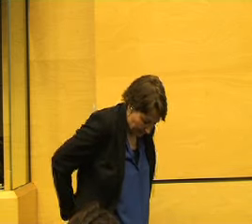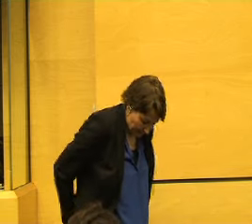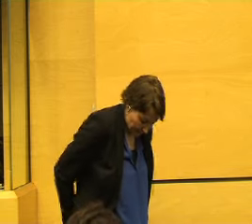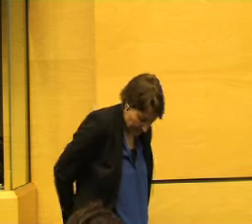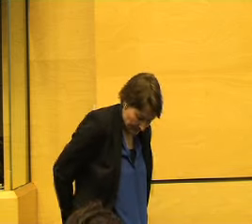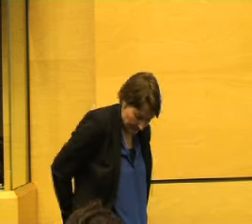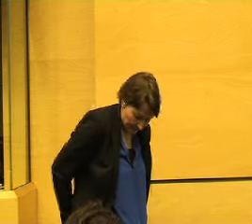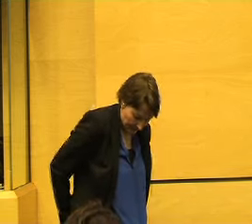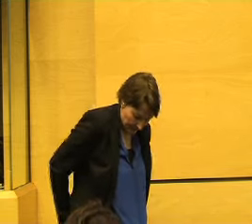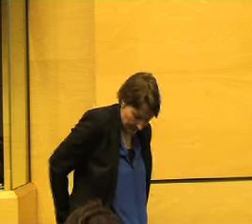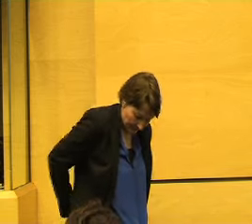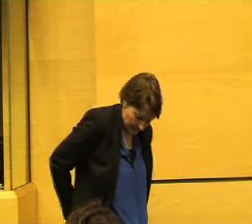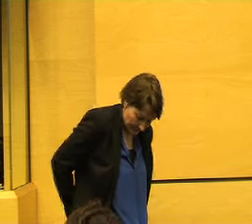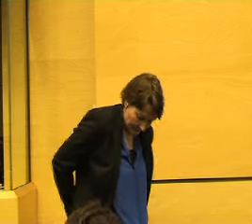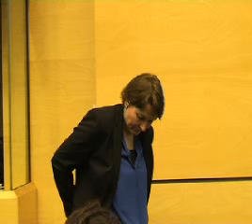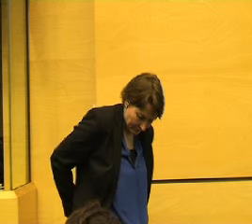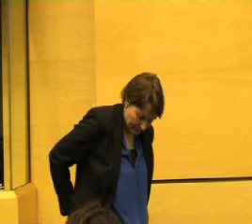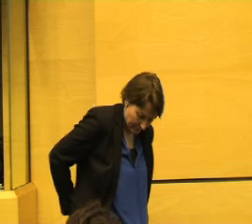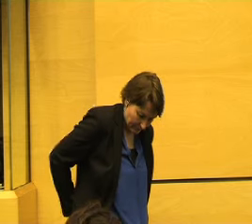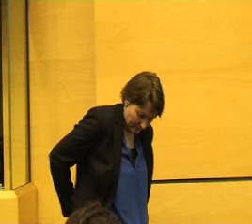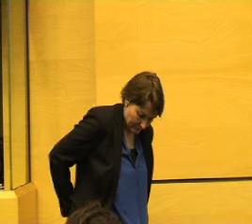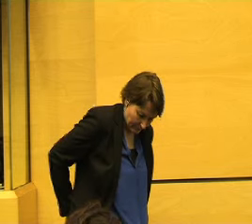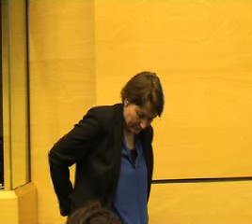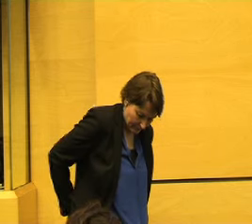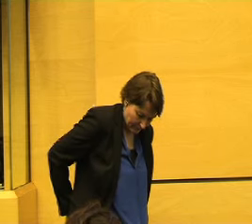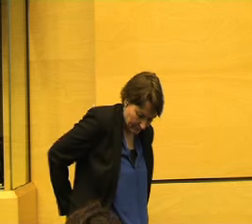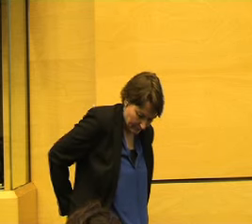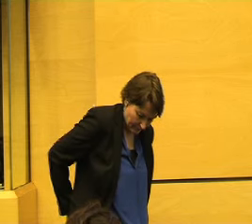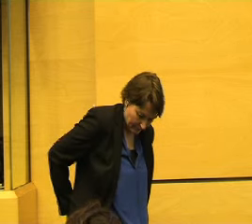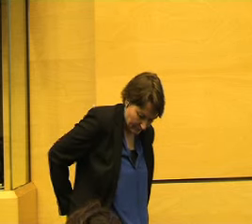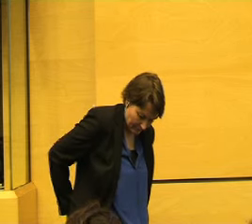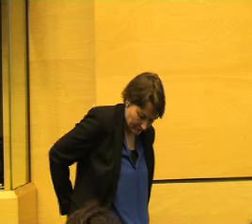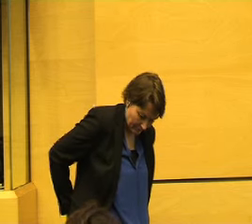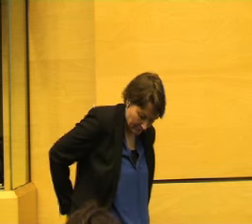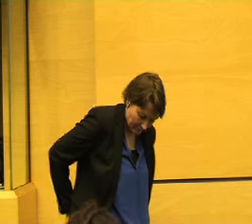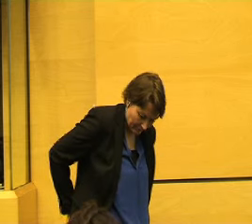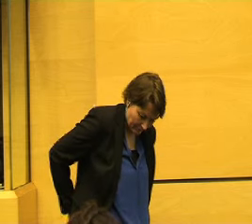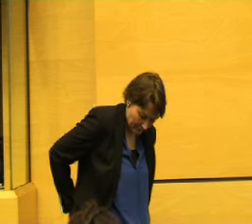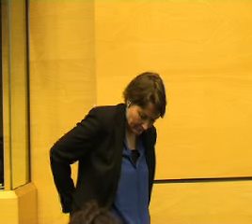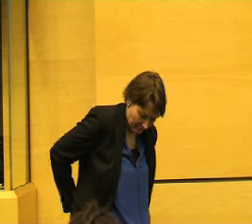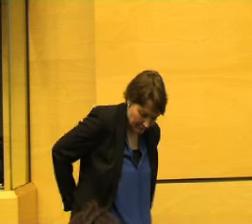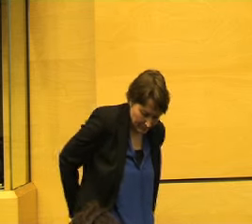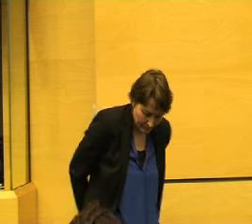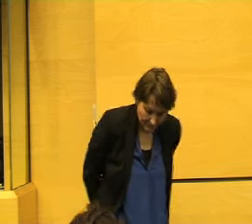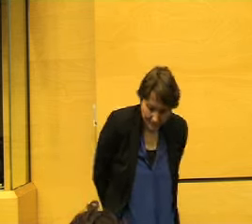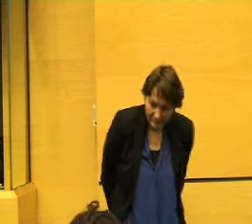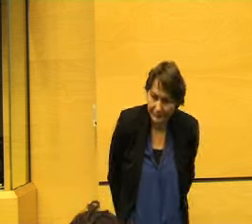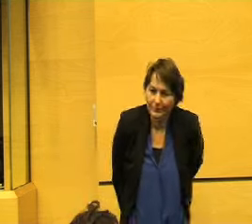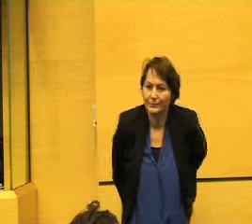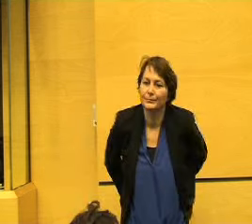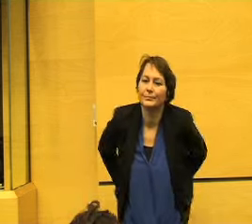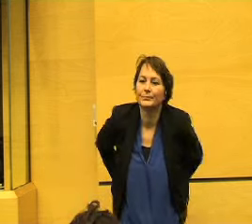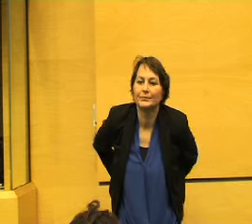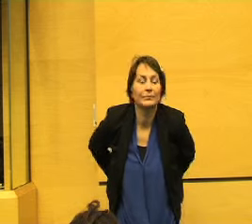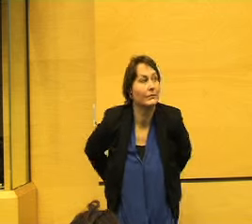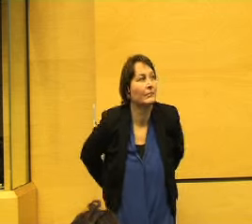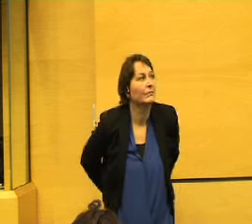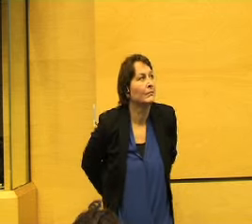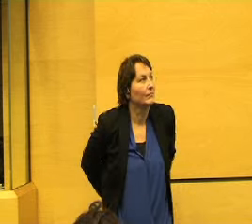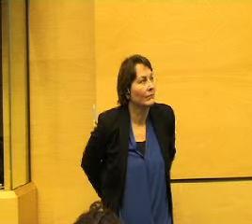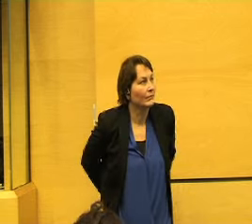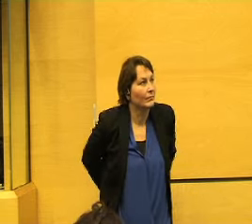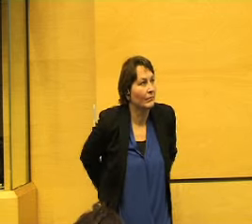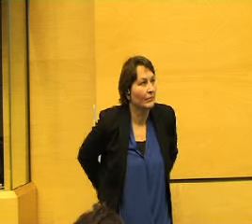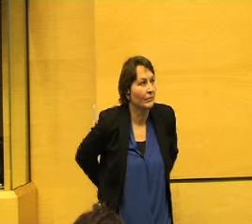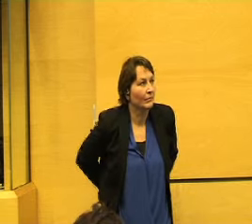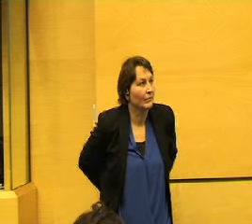model. On behalf of the Ministry of Public Health, recently we solved these problems with various methods,